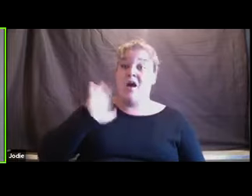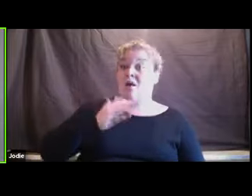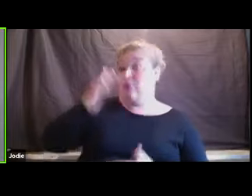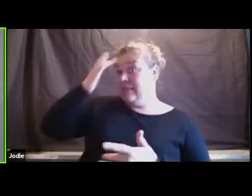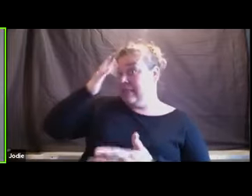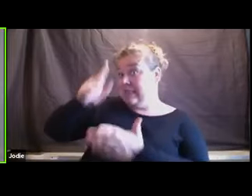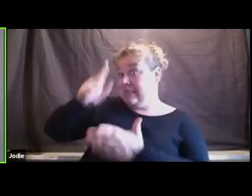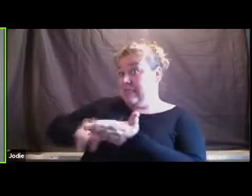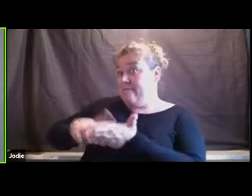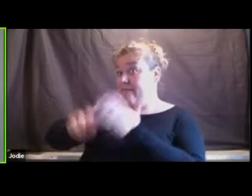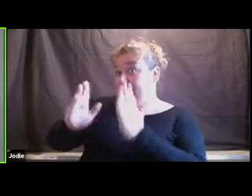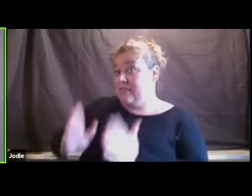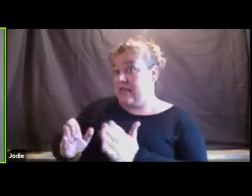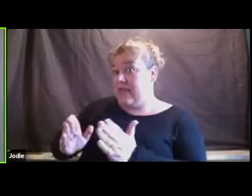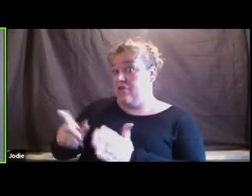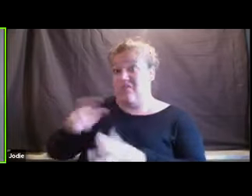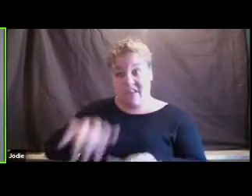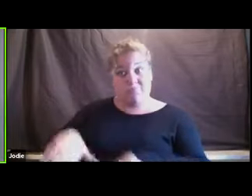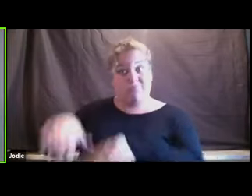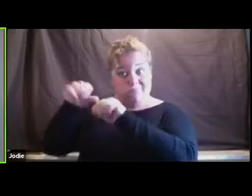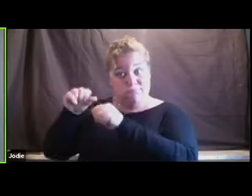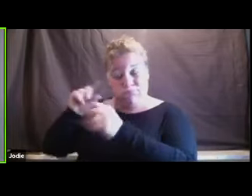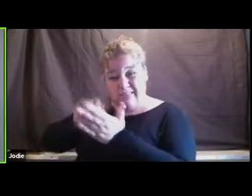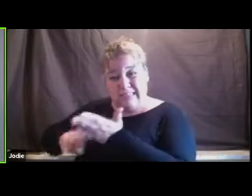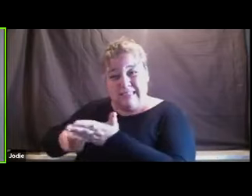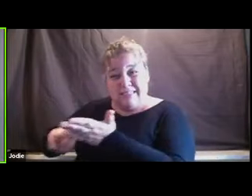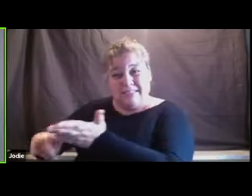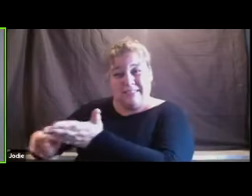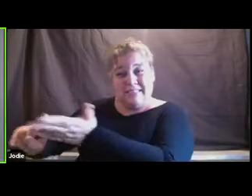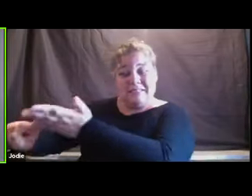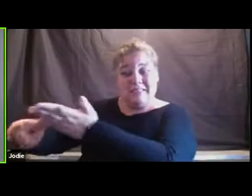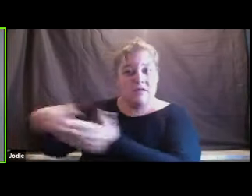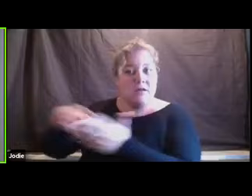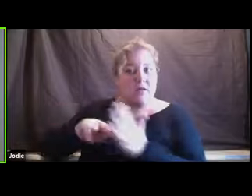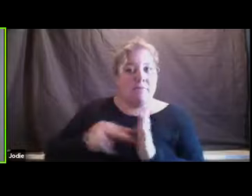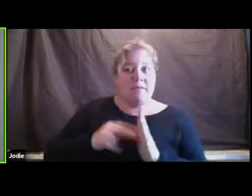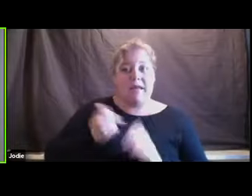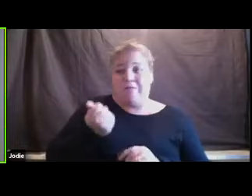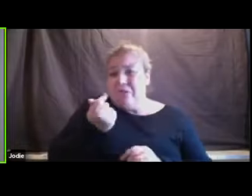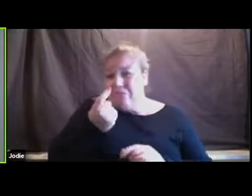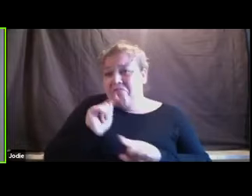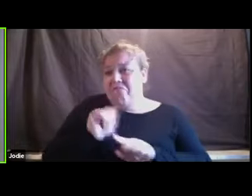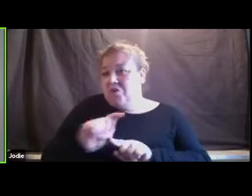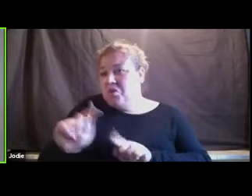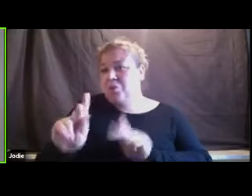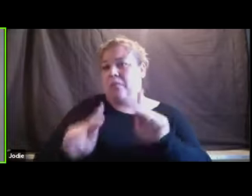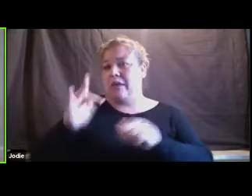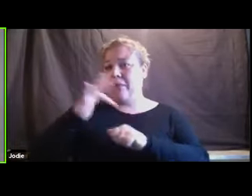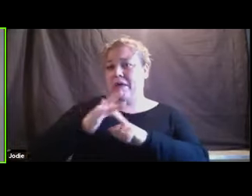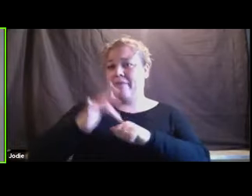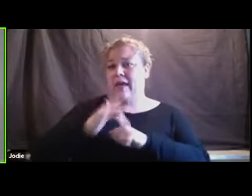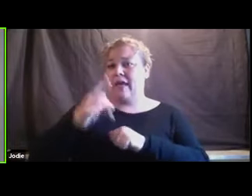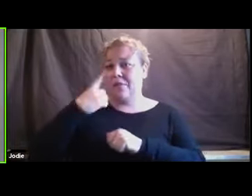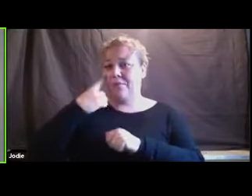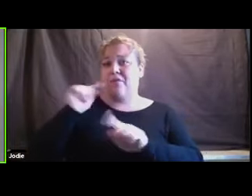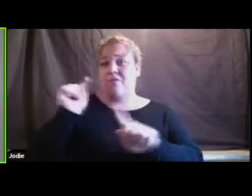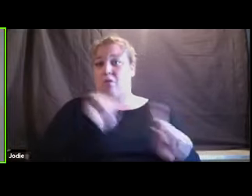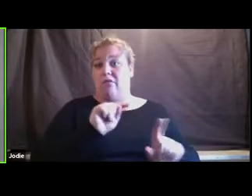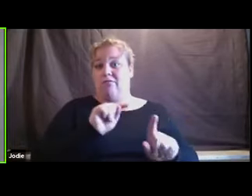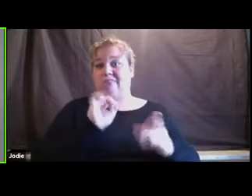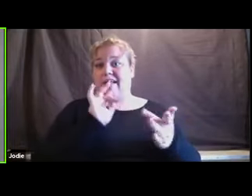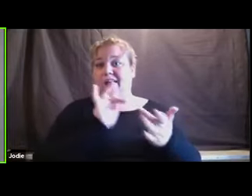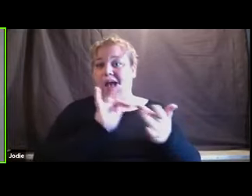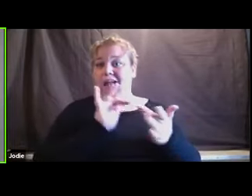they are taking all of the cases. And so we only have a couple of contact tracers who don't do that work for disease